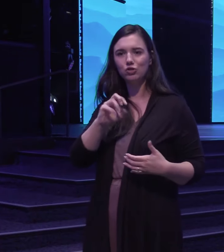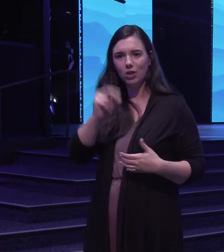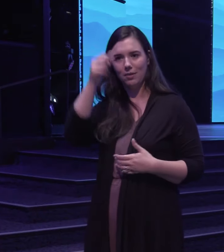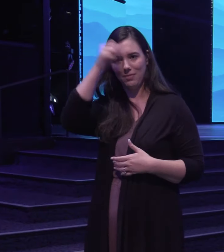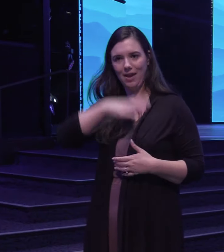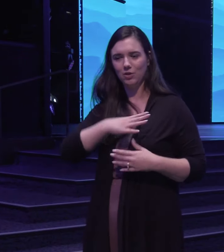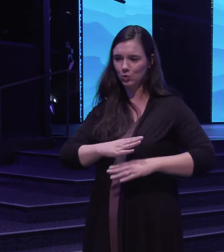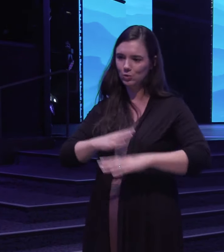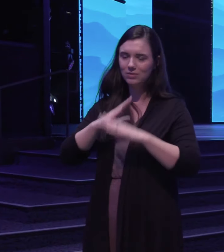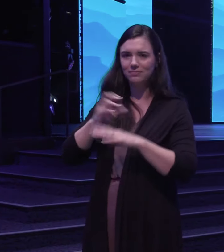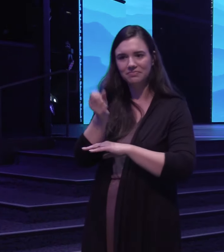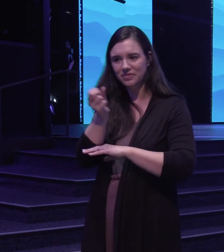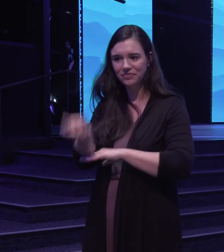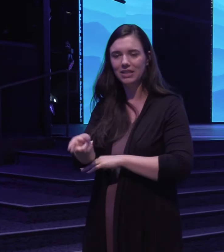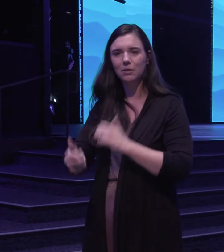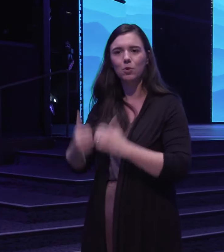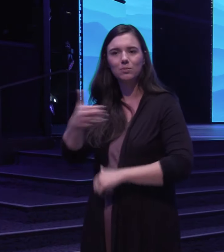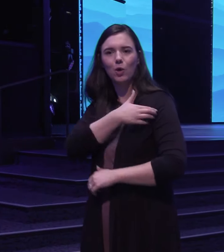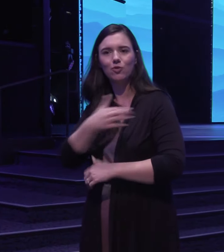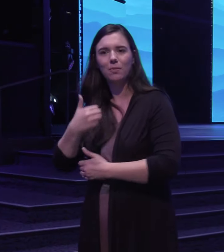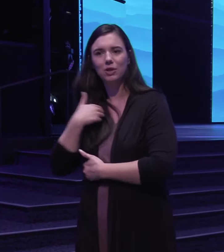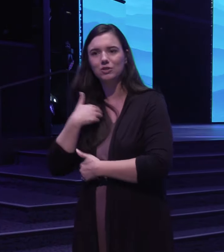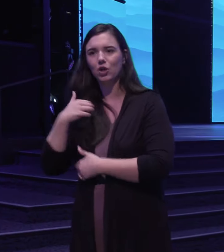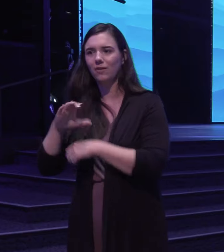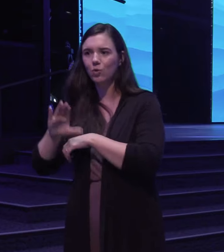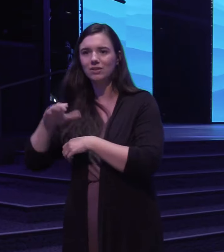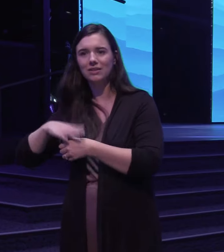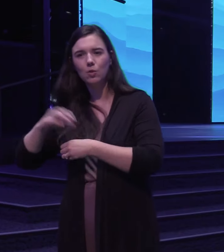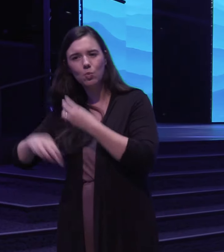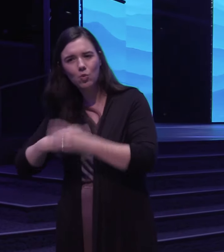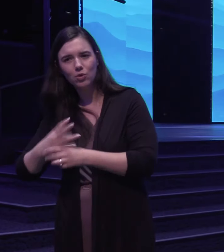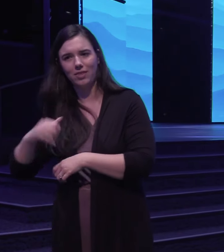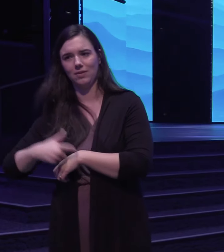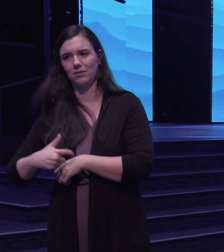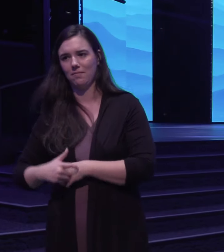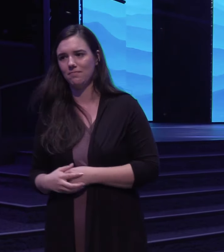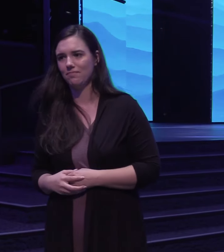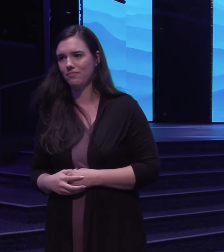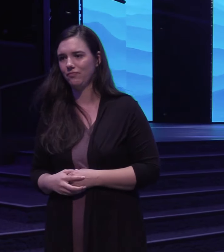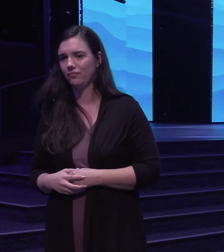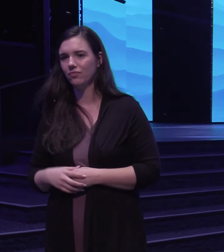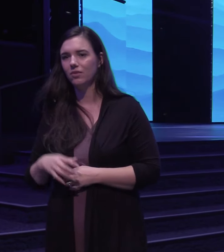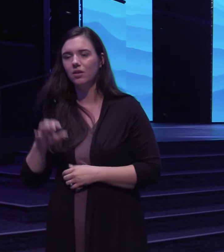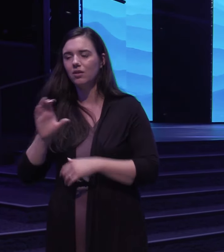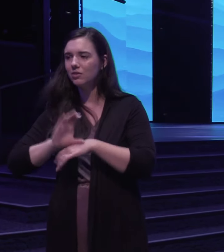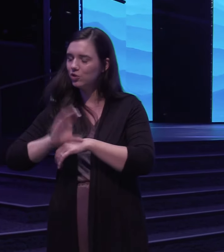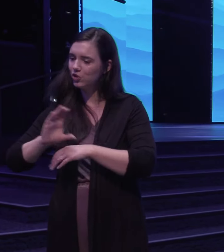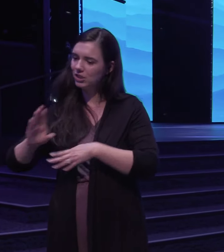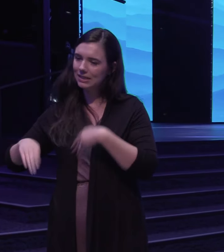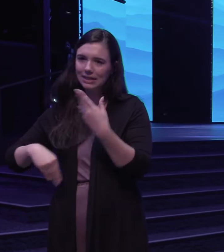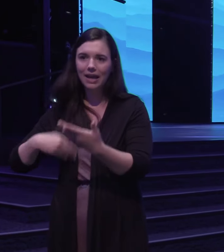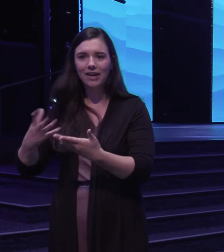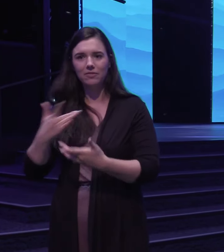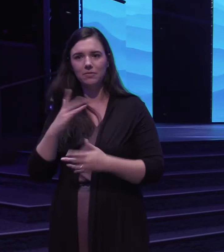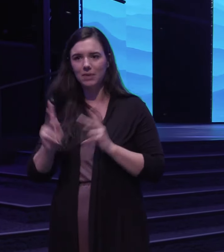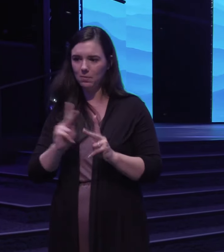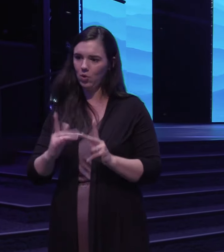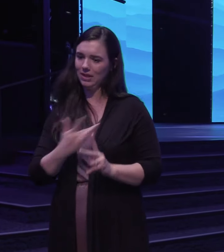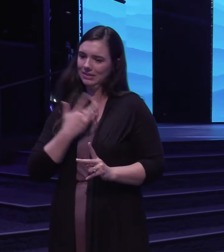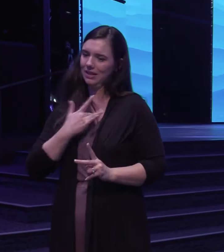to defeat the most powerful military force on earth. The churches that gave the people a sense